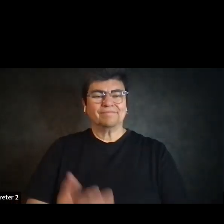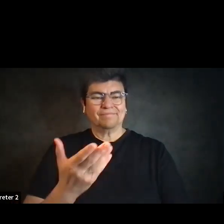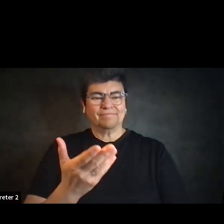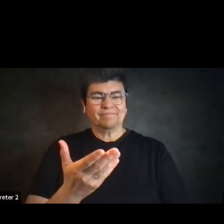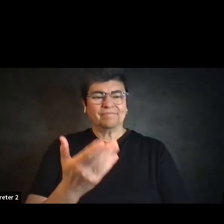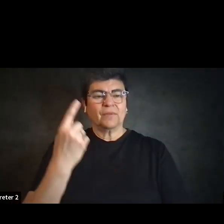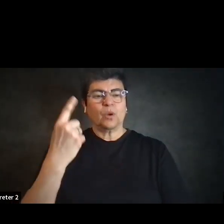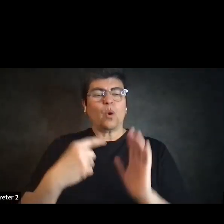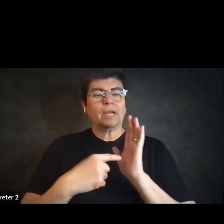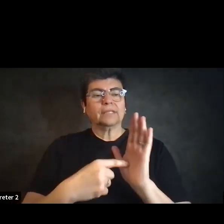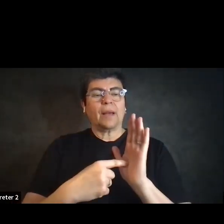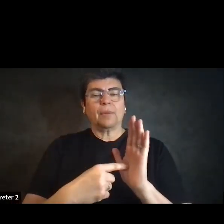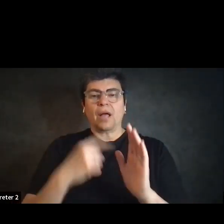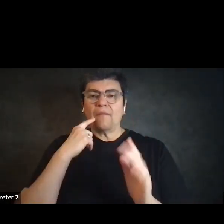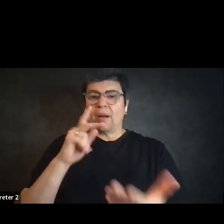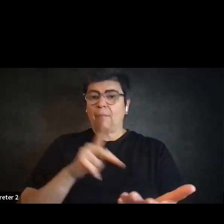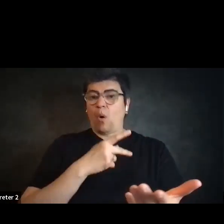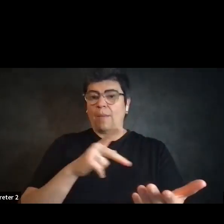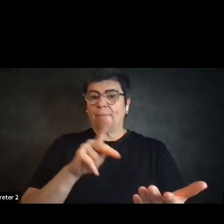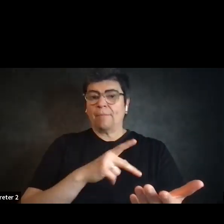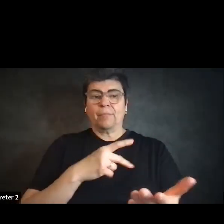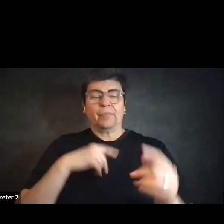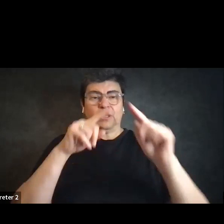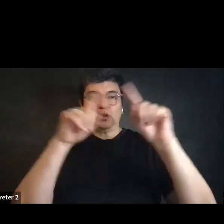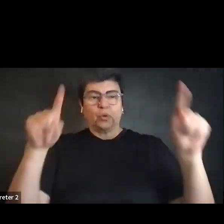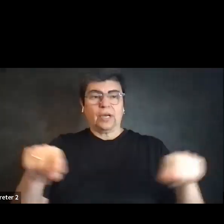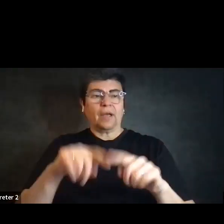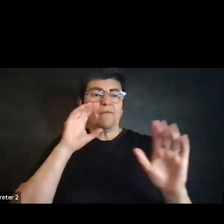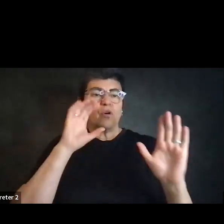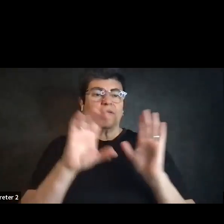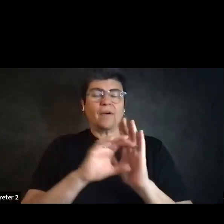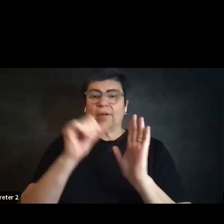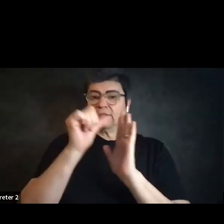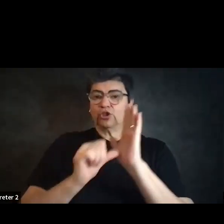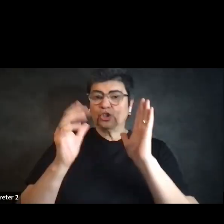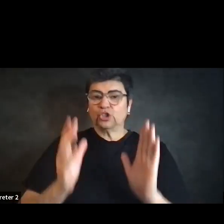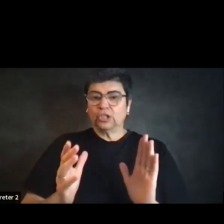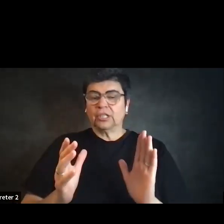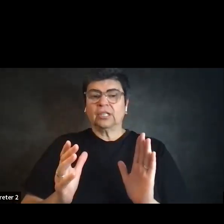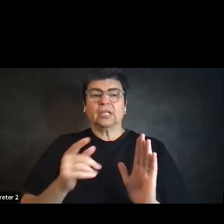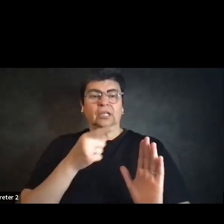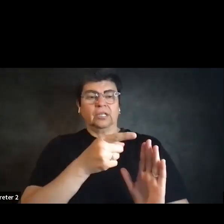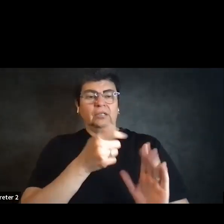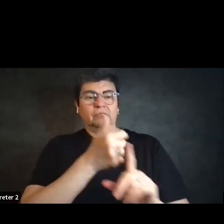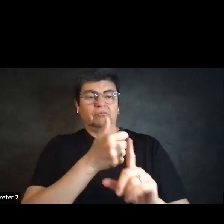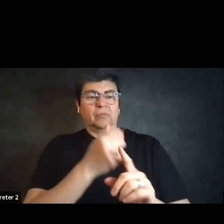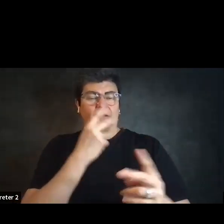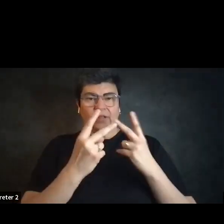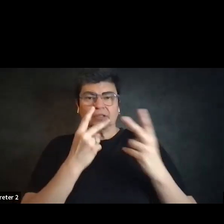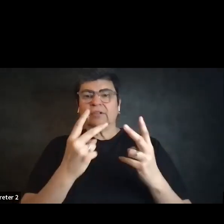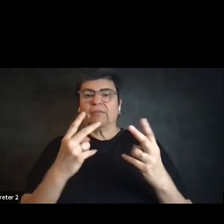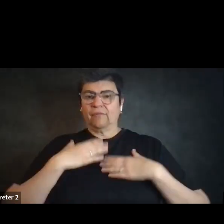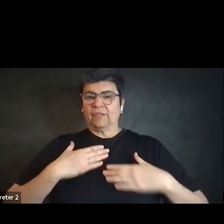One of the examples is that of a poem. And on the screen, there is a photograph of a surgeon with visible physical